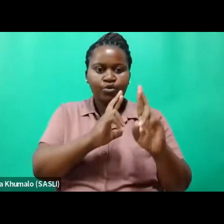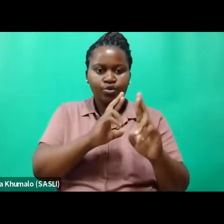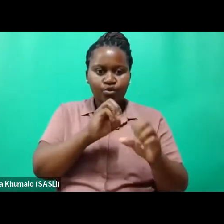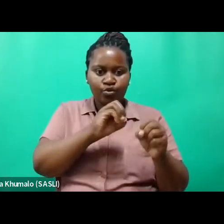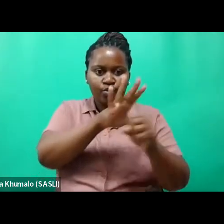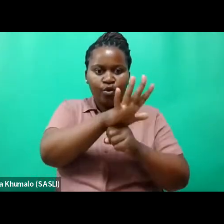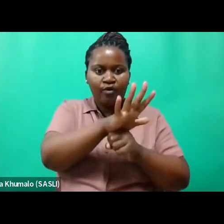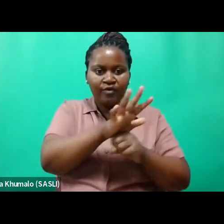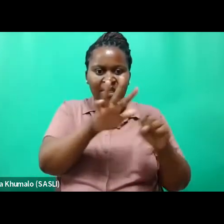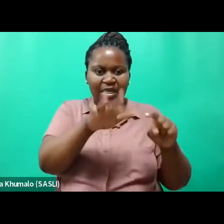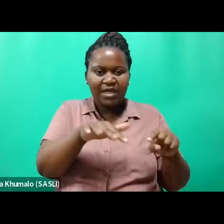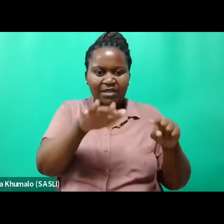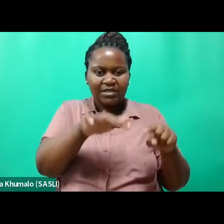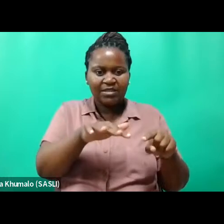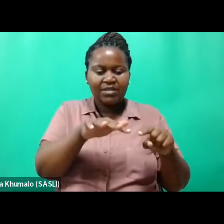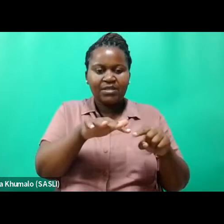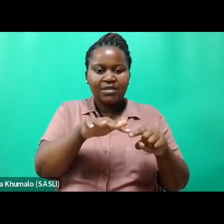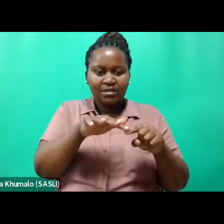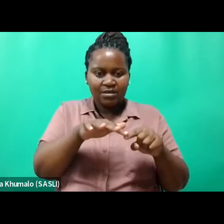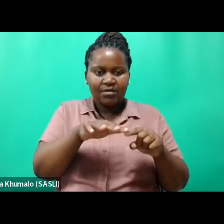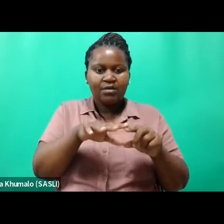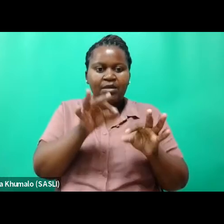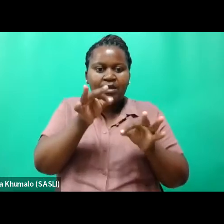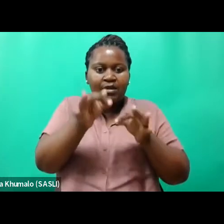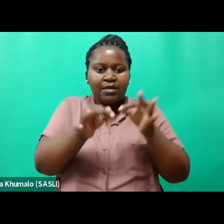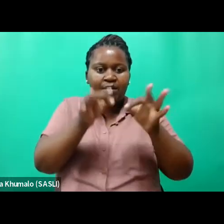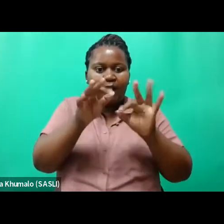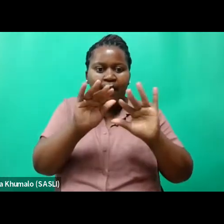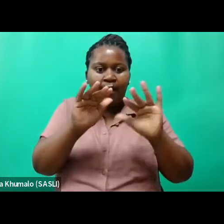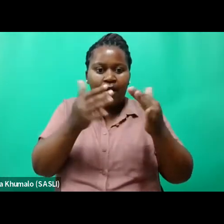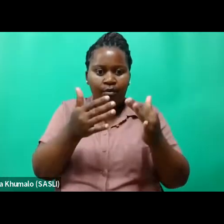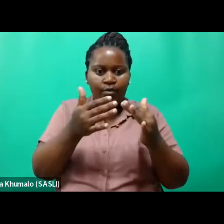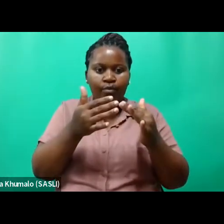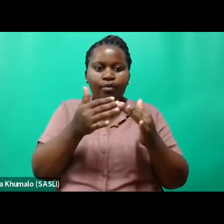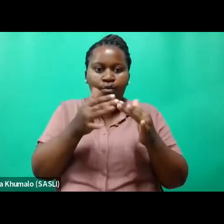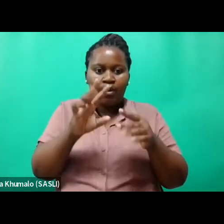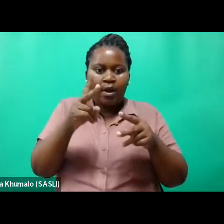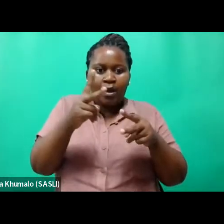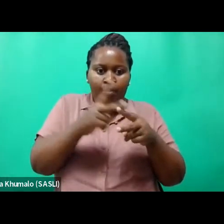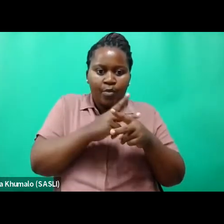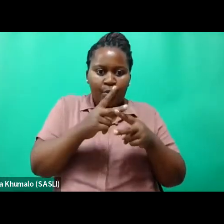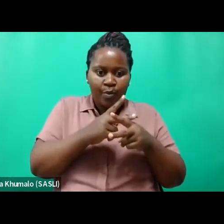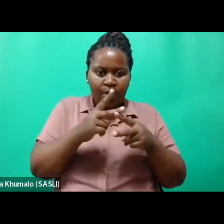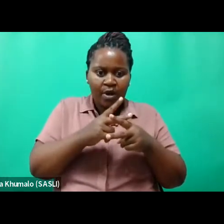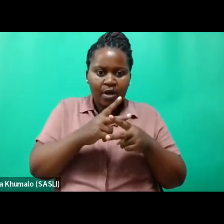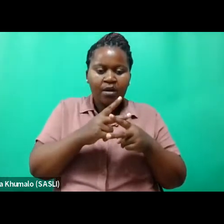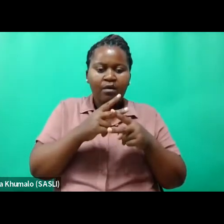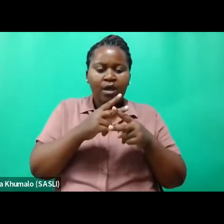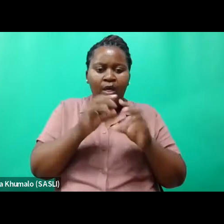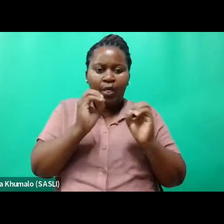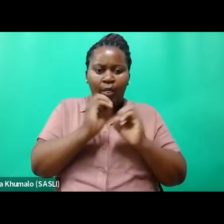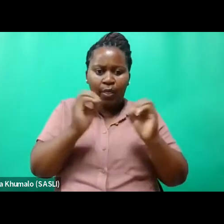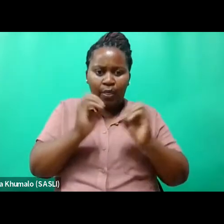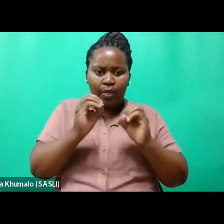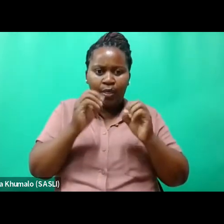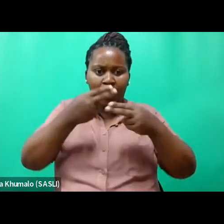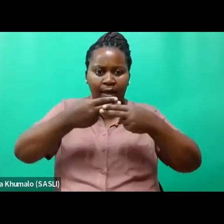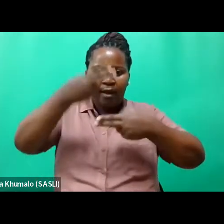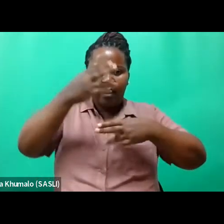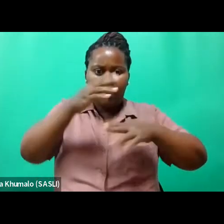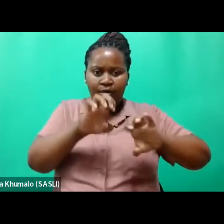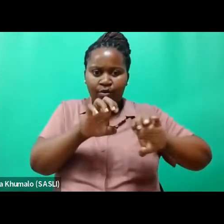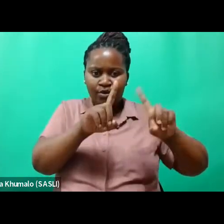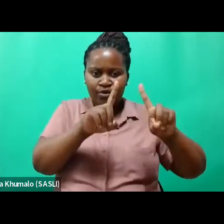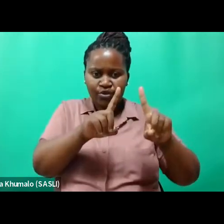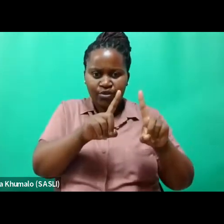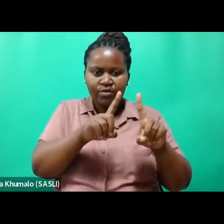COVID-19, highlighted how underprepared institutes of higher education was for